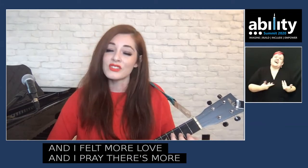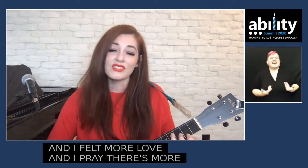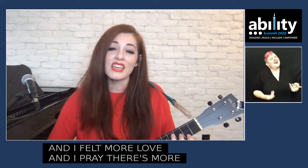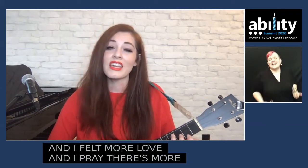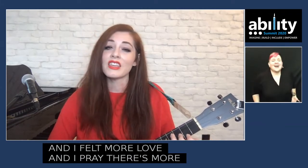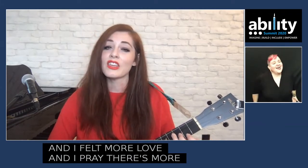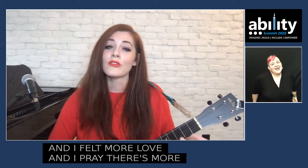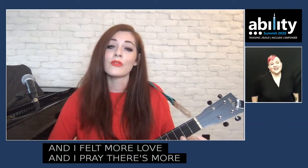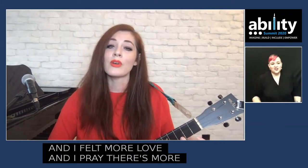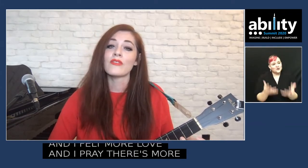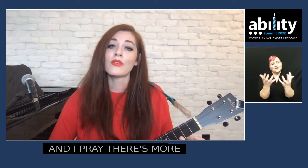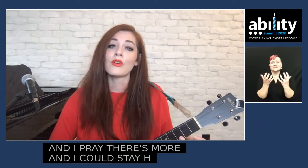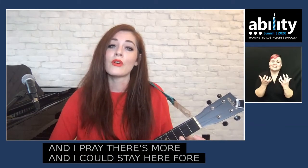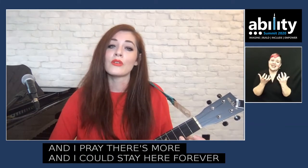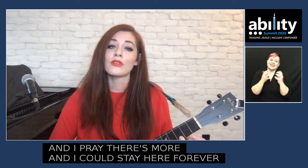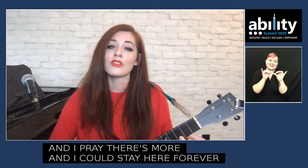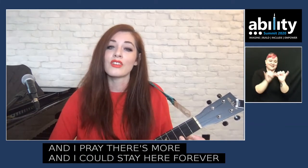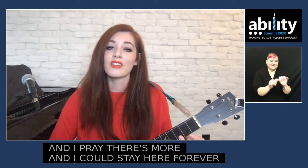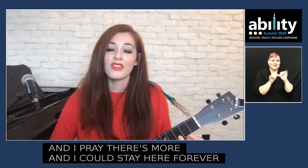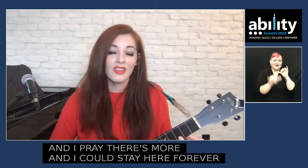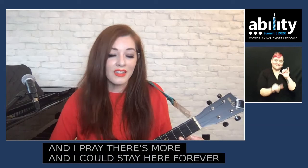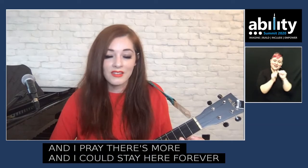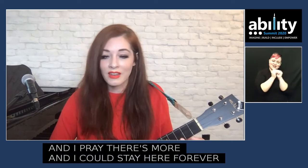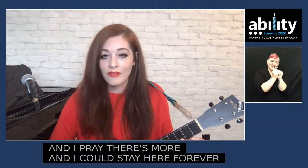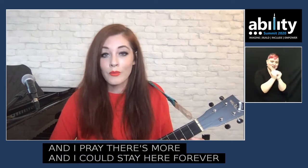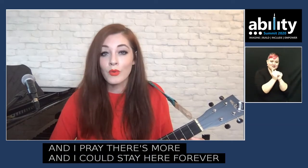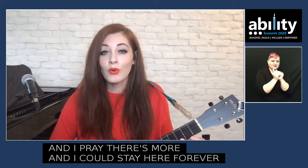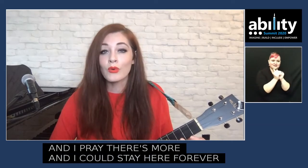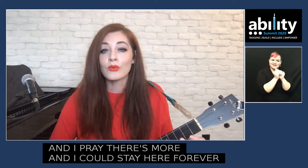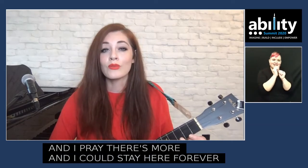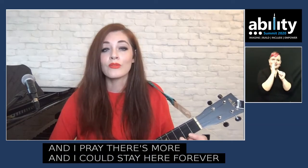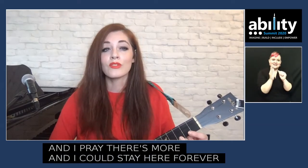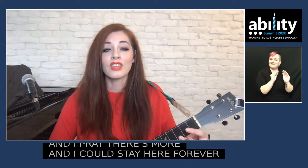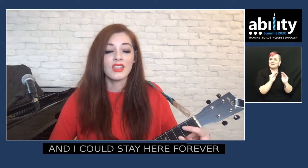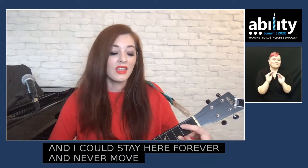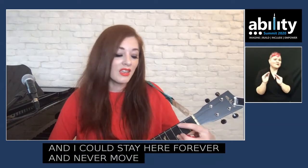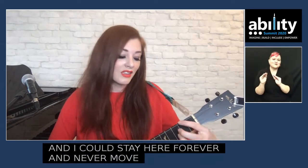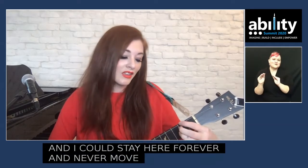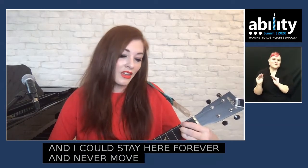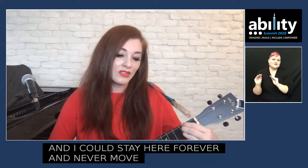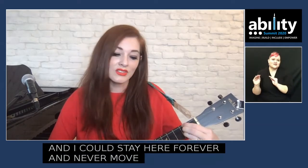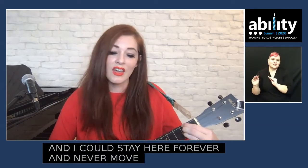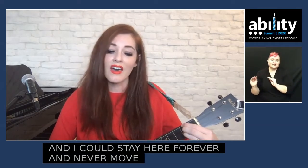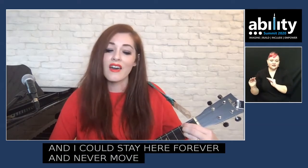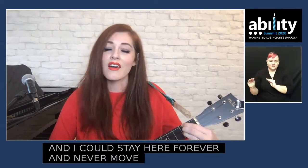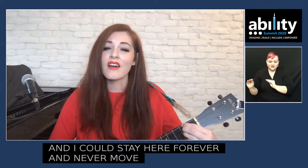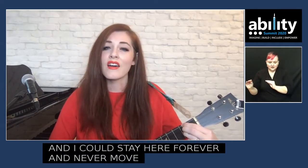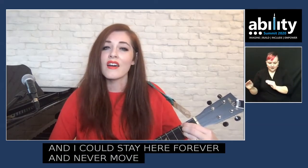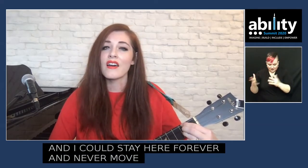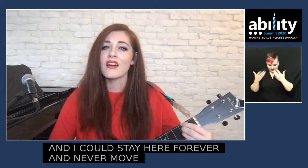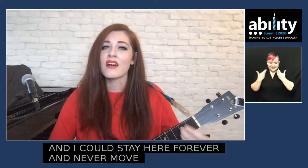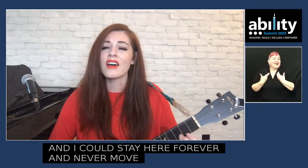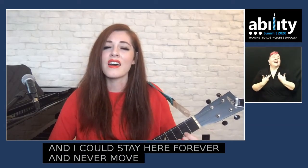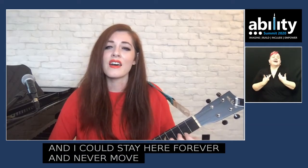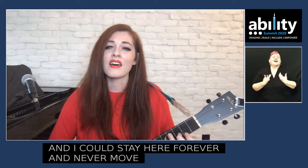I could stay here forever and never move. Yes,